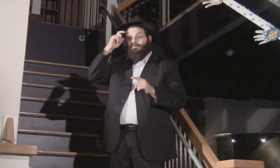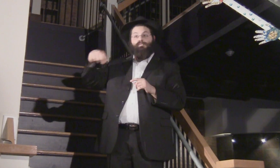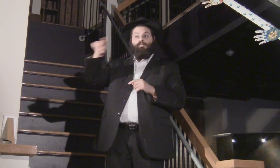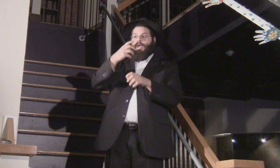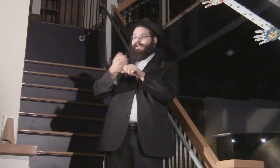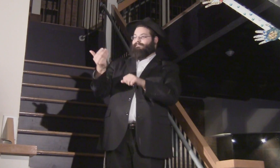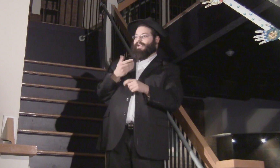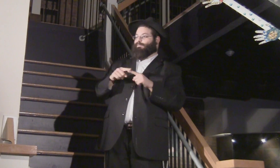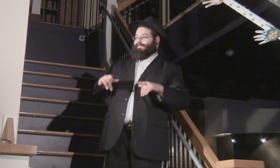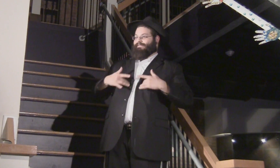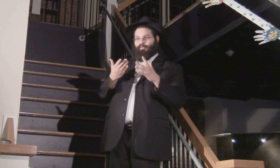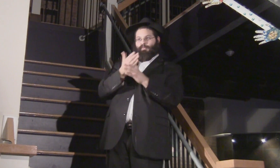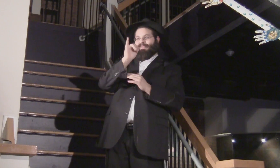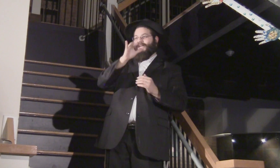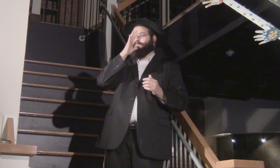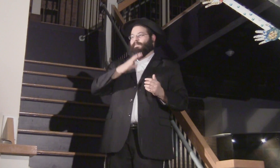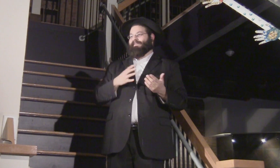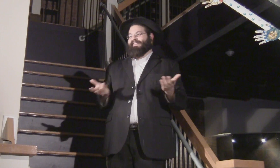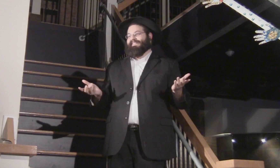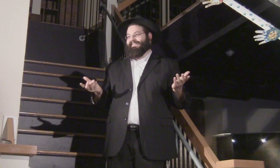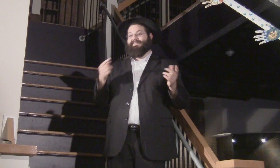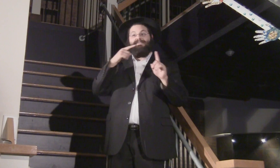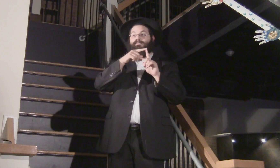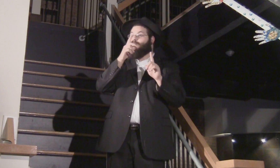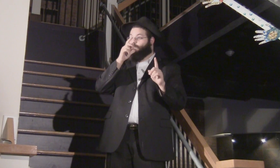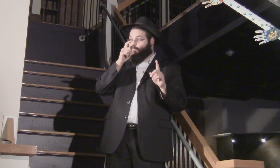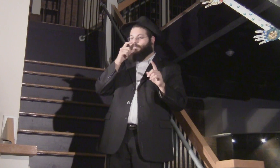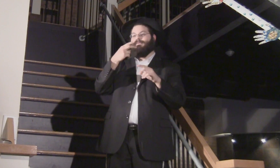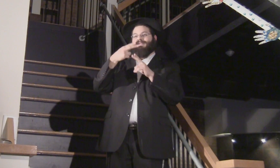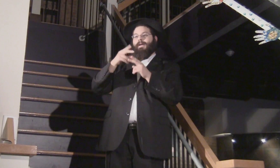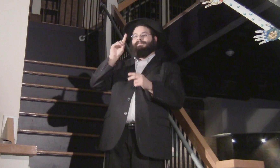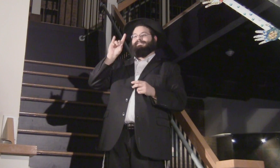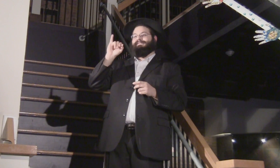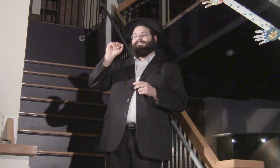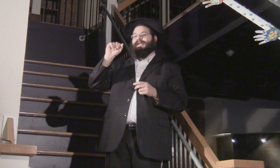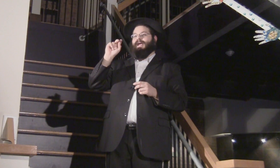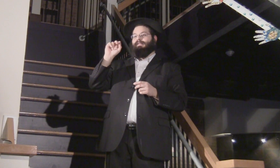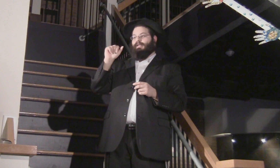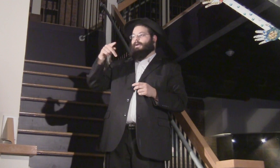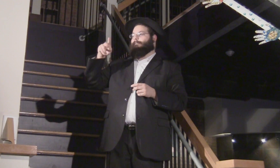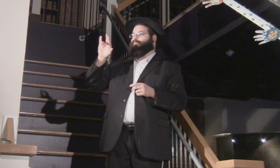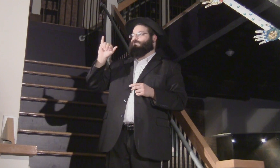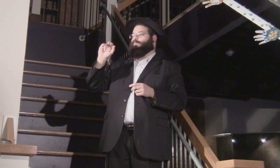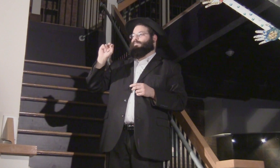that woman. And because I was invited through that woman, Diane